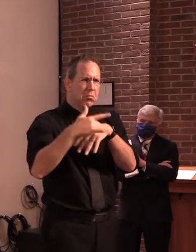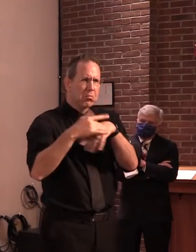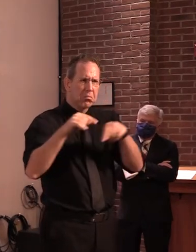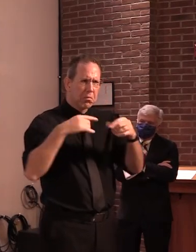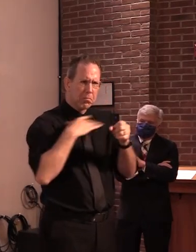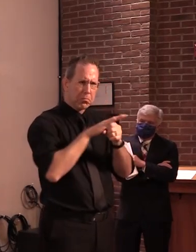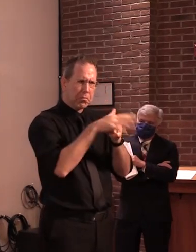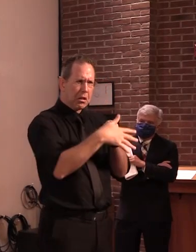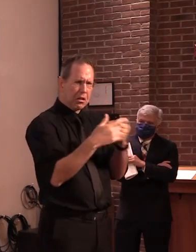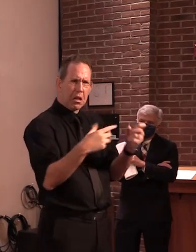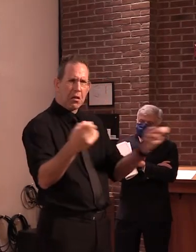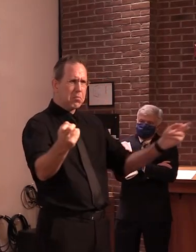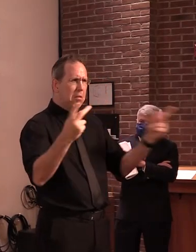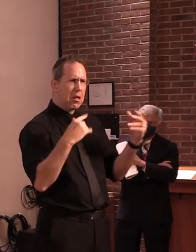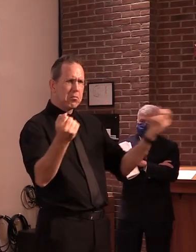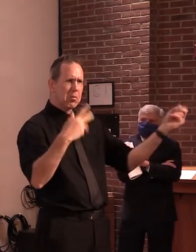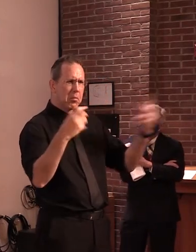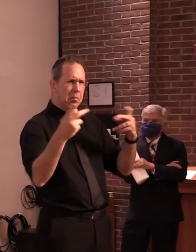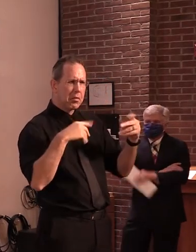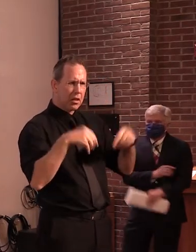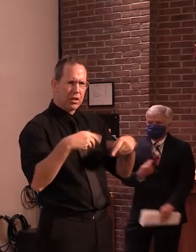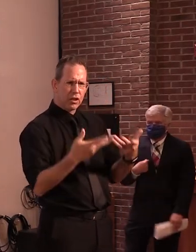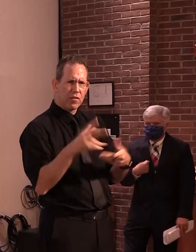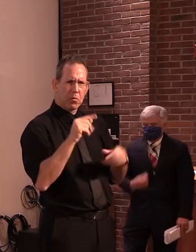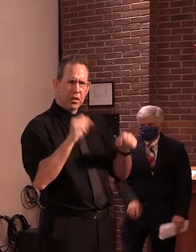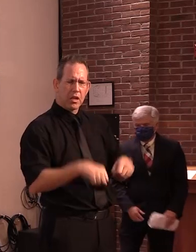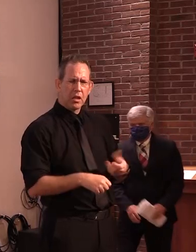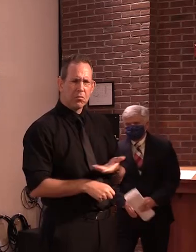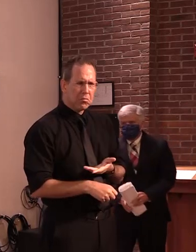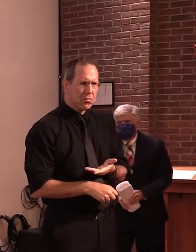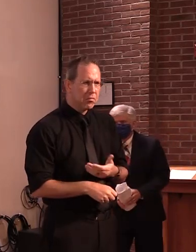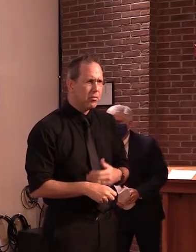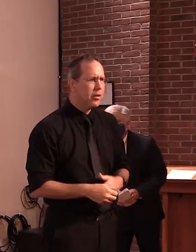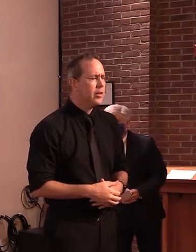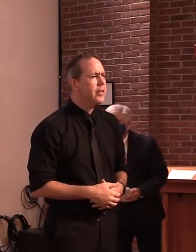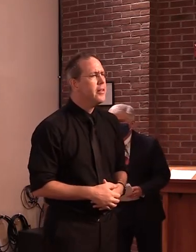all out of state prisoners at this very moment? Yeah,